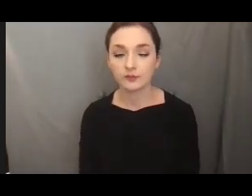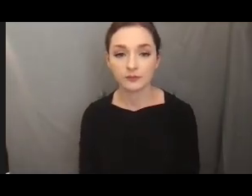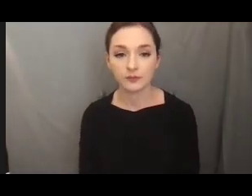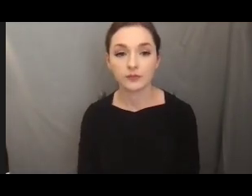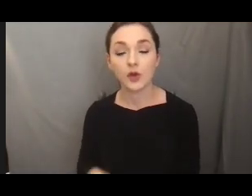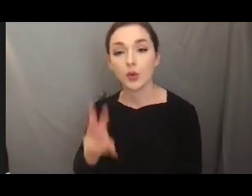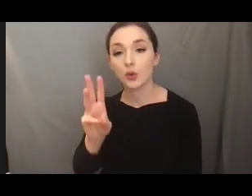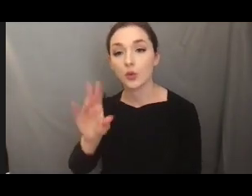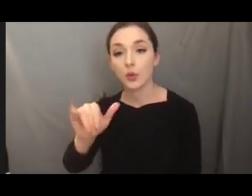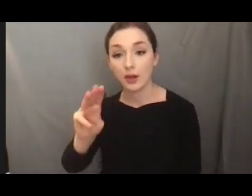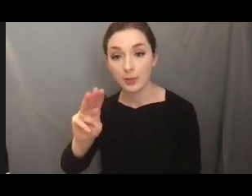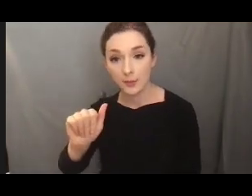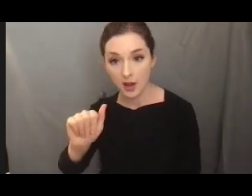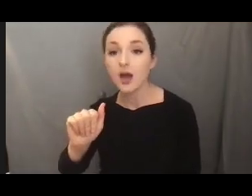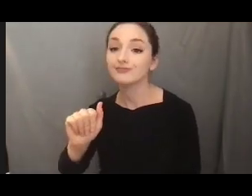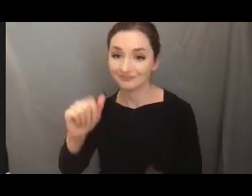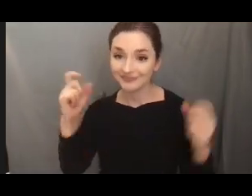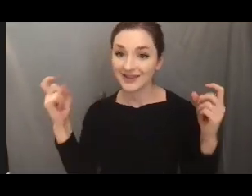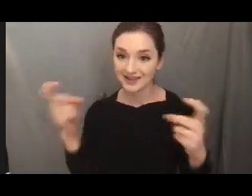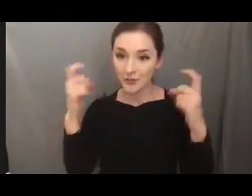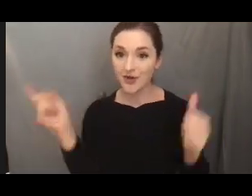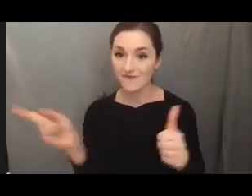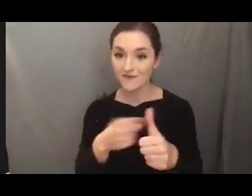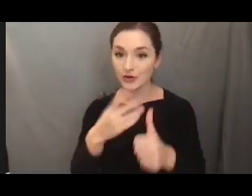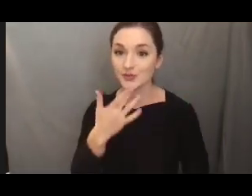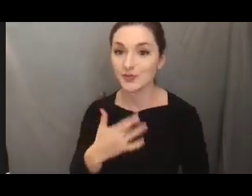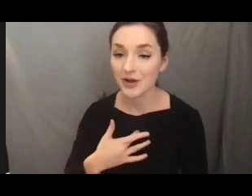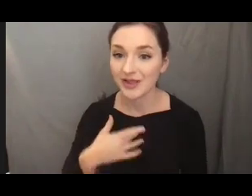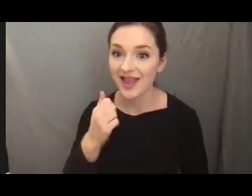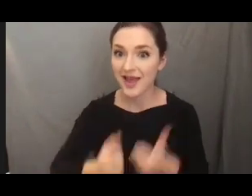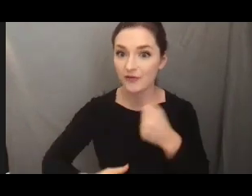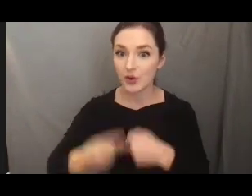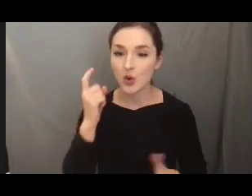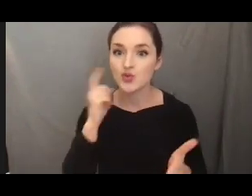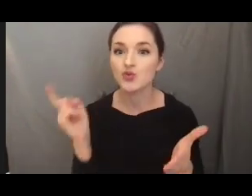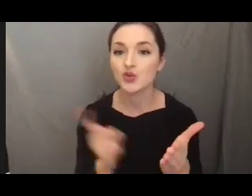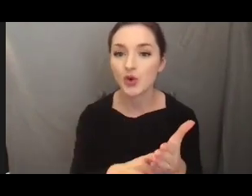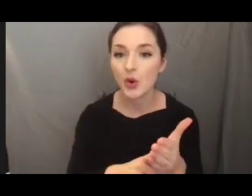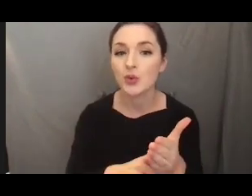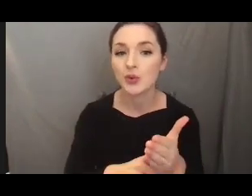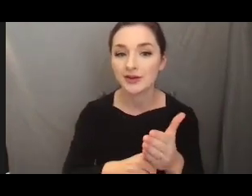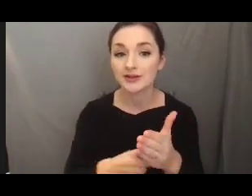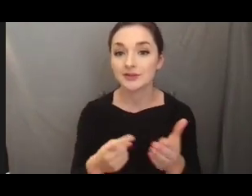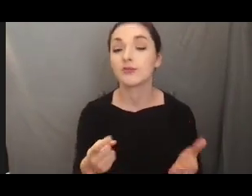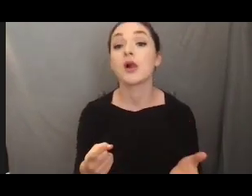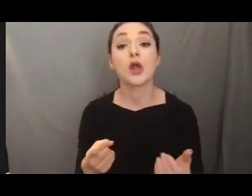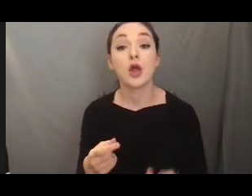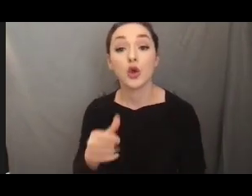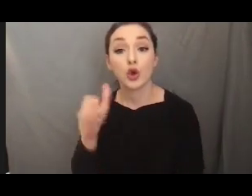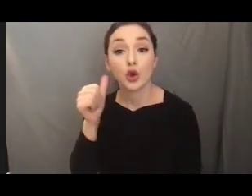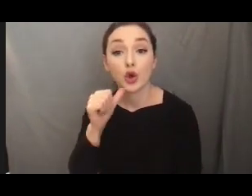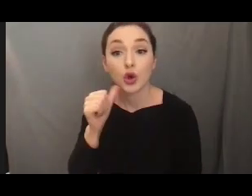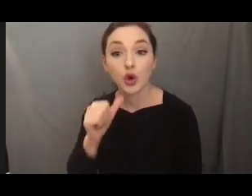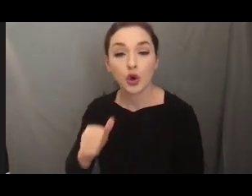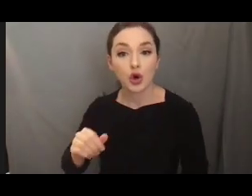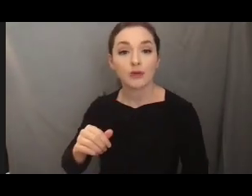Wilma did celebrate her first birthday, and everyone noticed that as soon as this girl could walk, she ran or